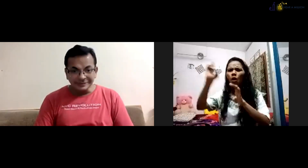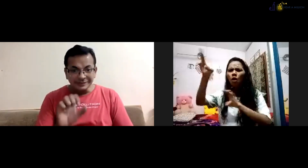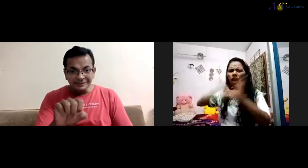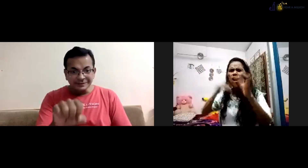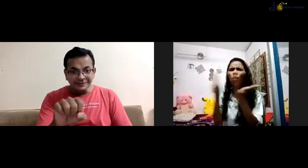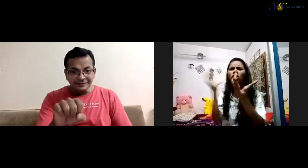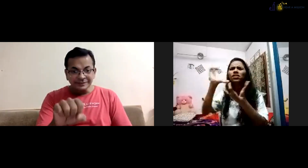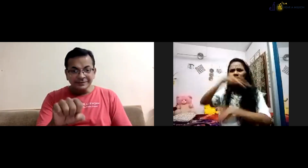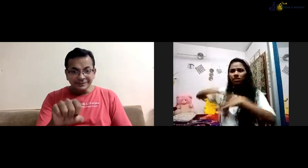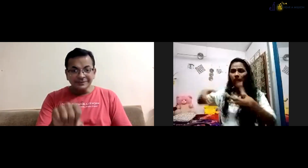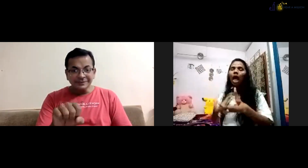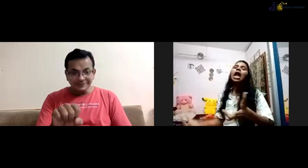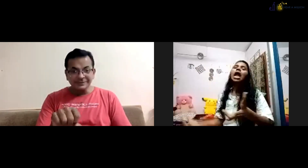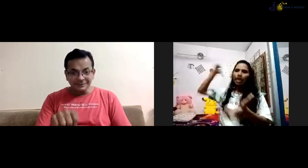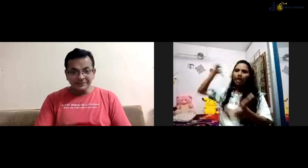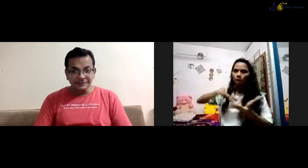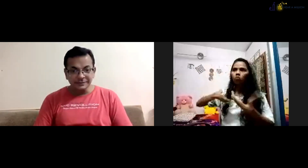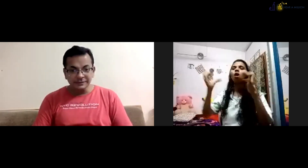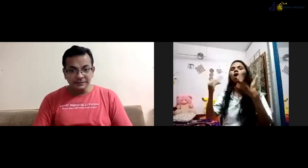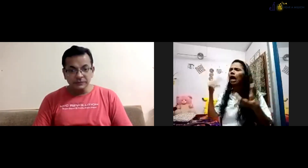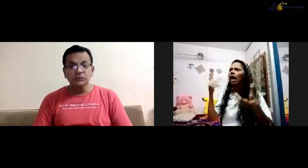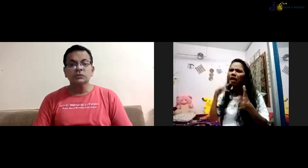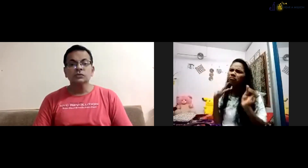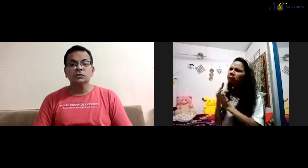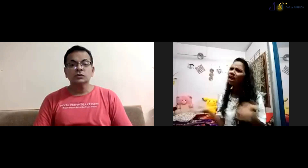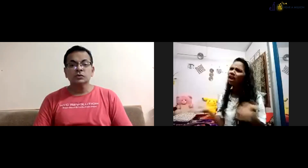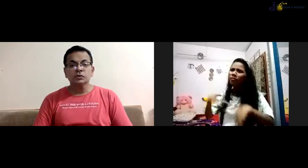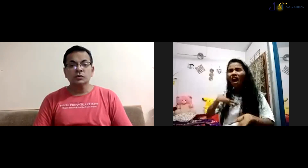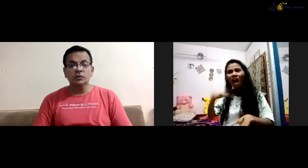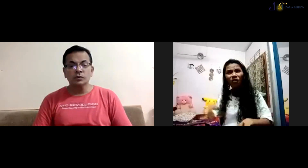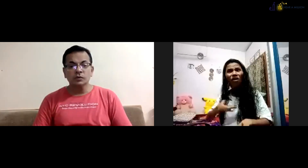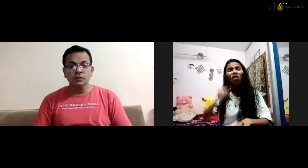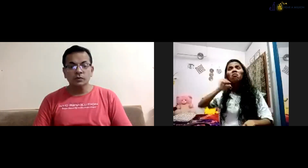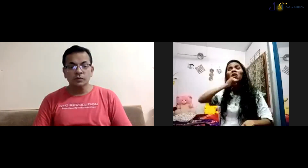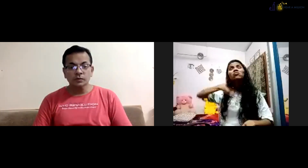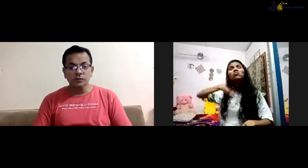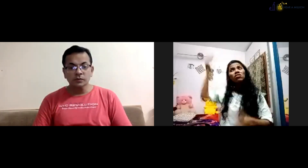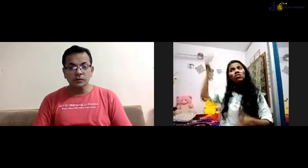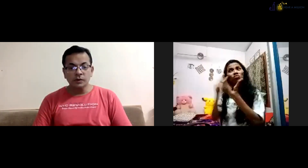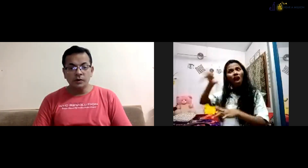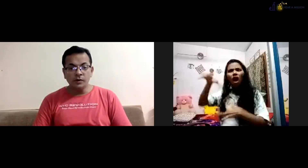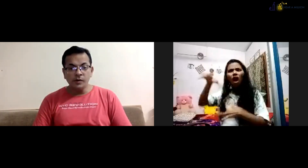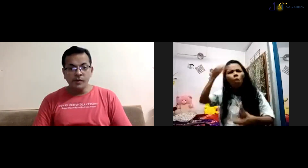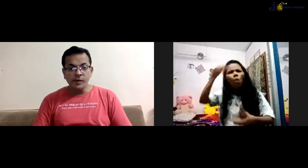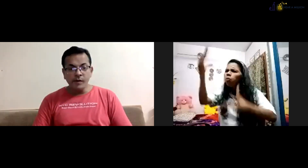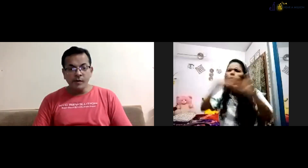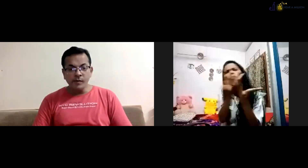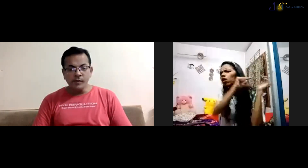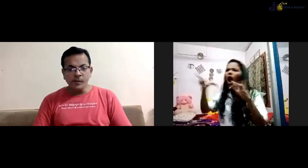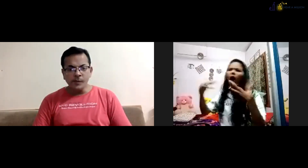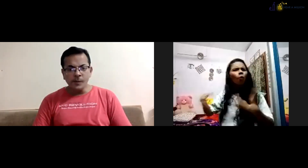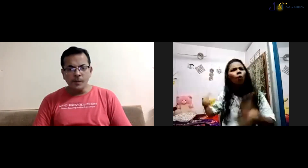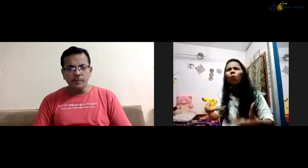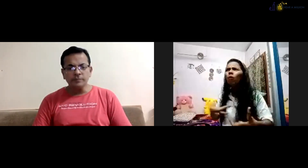So then in college, in Polytechnic, I went over there again, and I thought, okay, I can do this thing. So people were saying